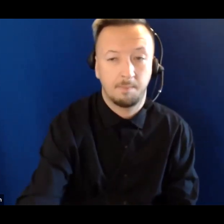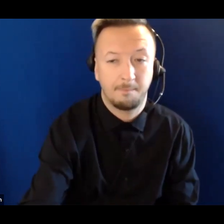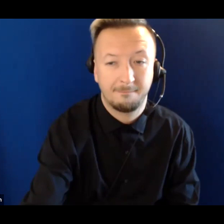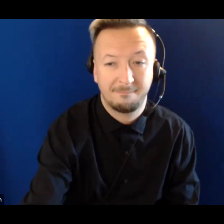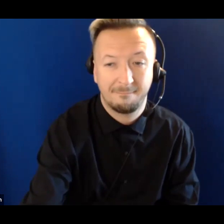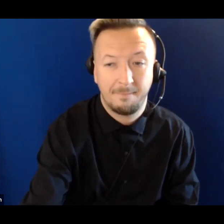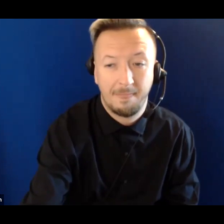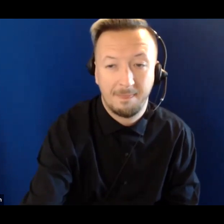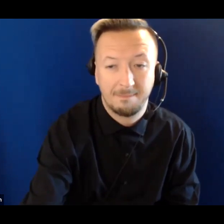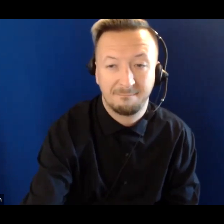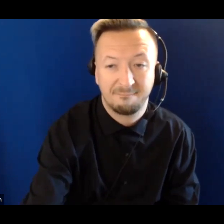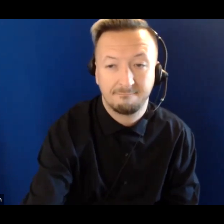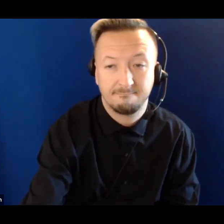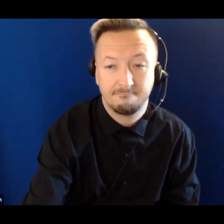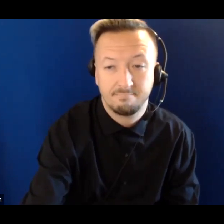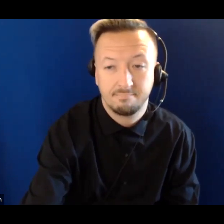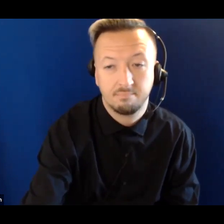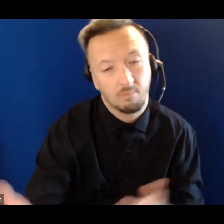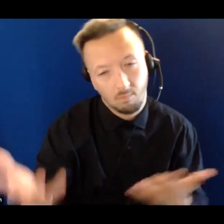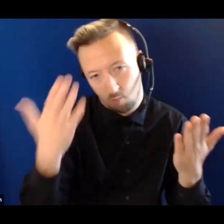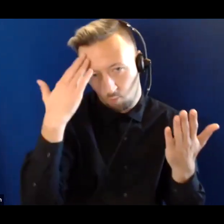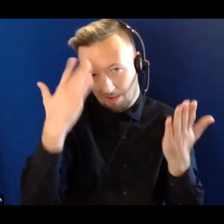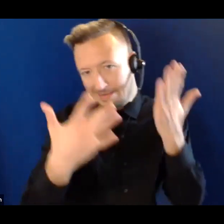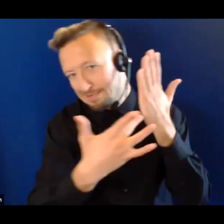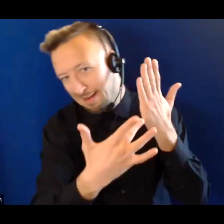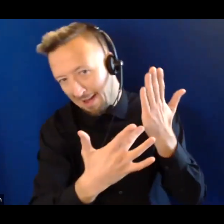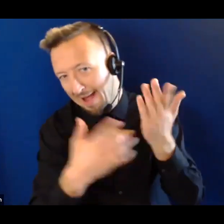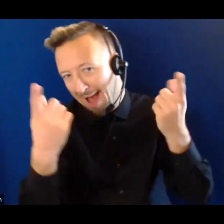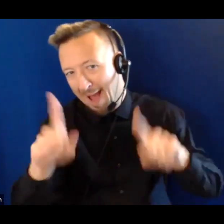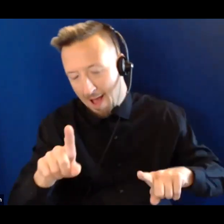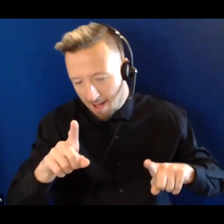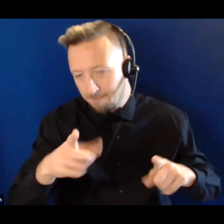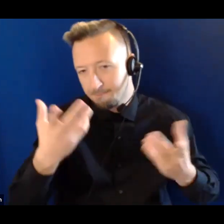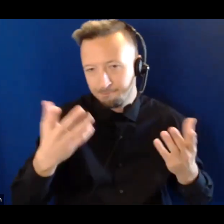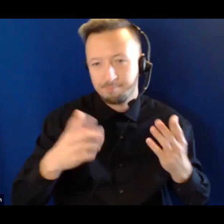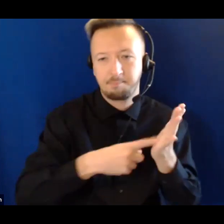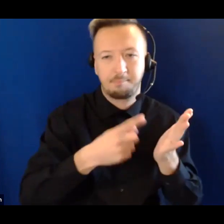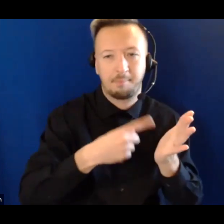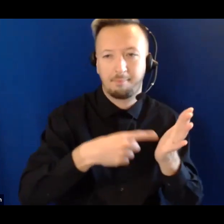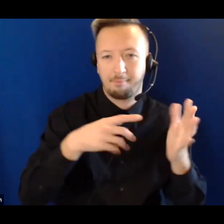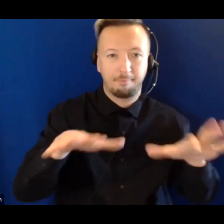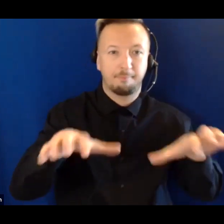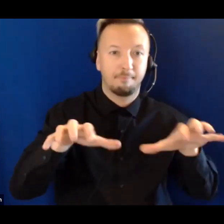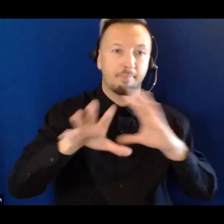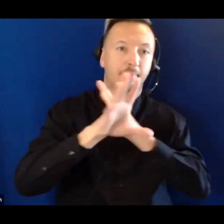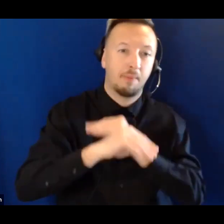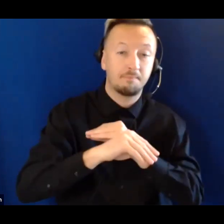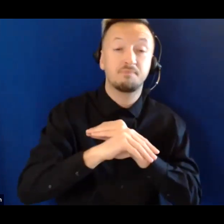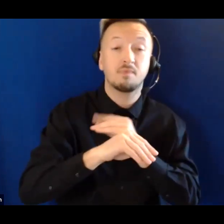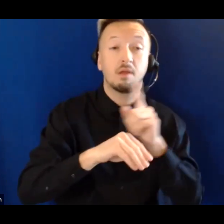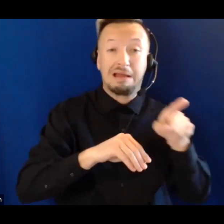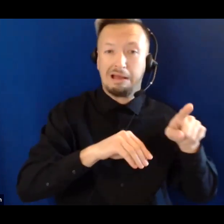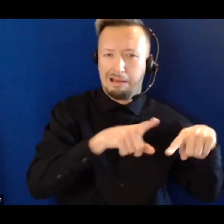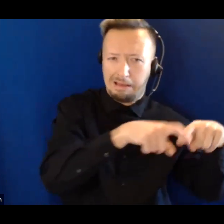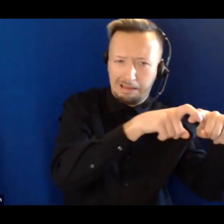All right, what we'll do, because this is technology, this is what we can all expect. Dustin, do you want to jump